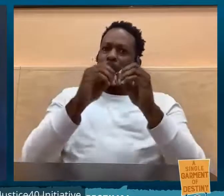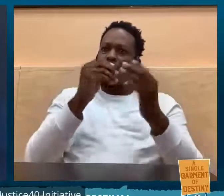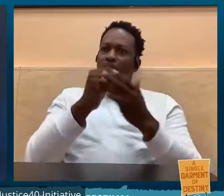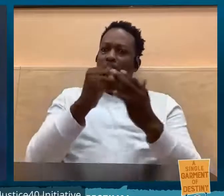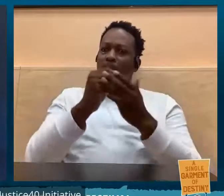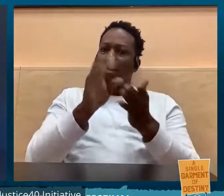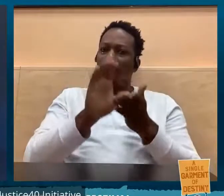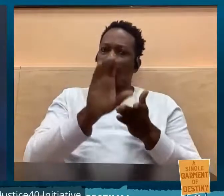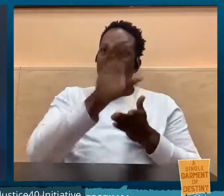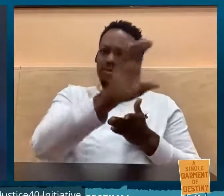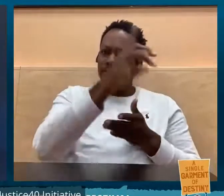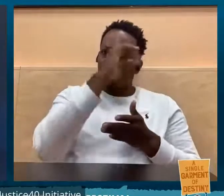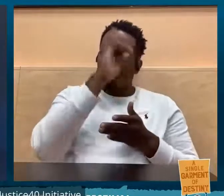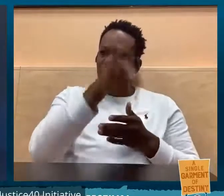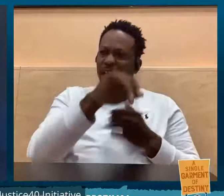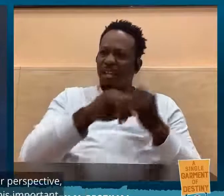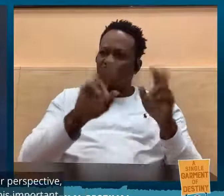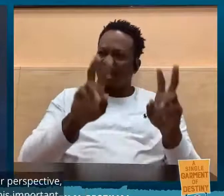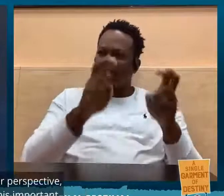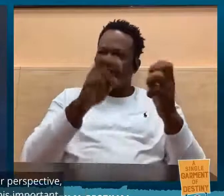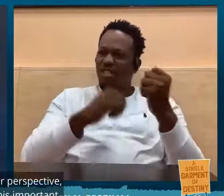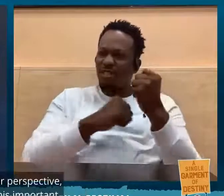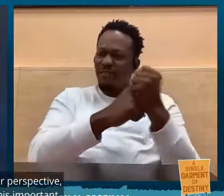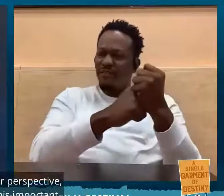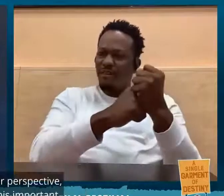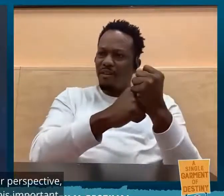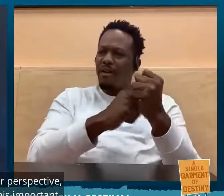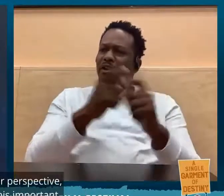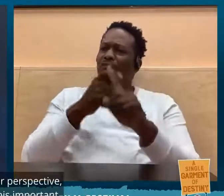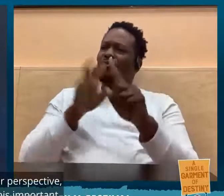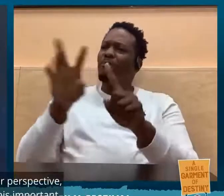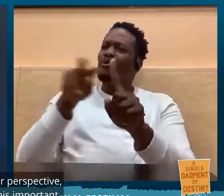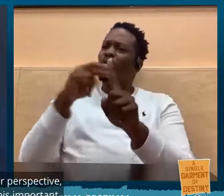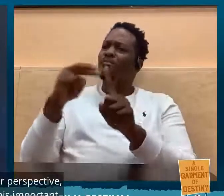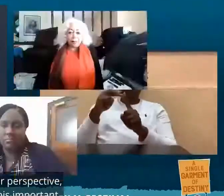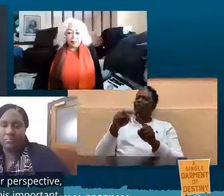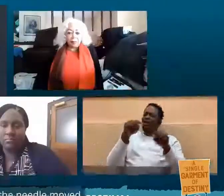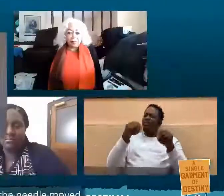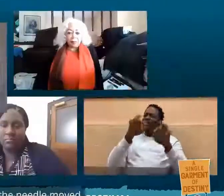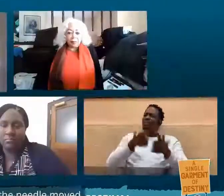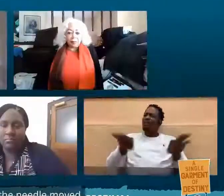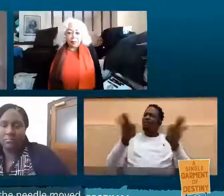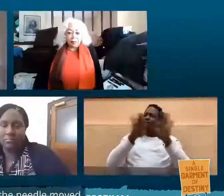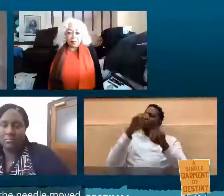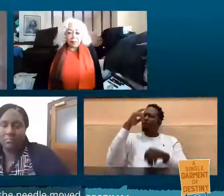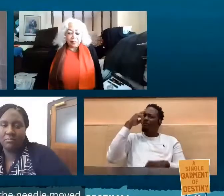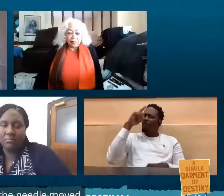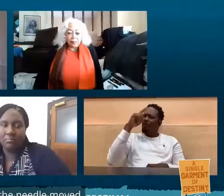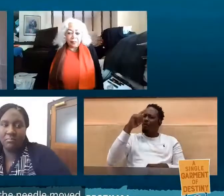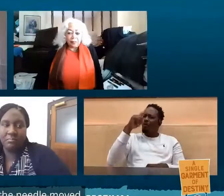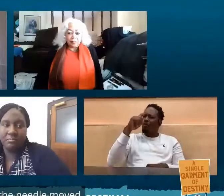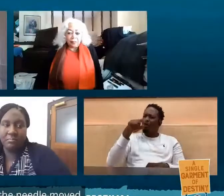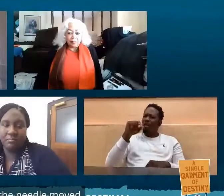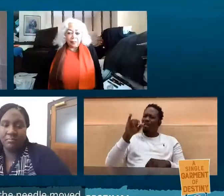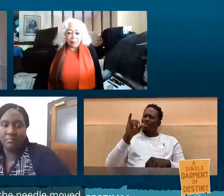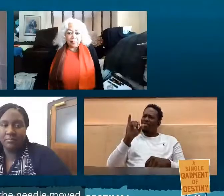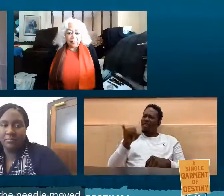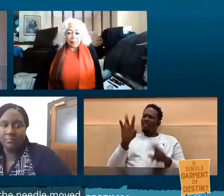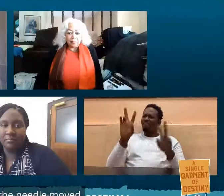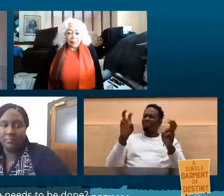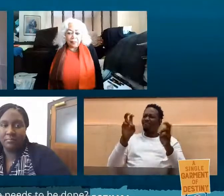with a Justice 40 initiative. From your perspective, why is this important and how has the needle